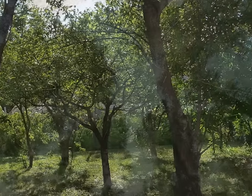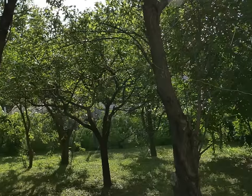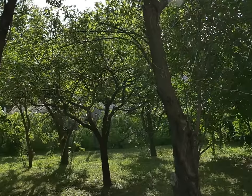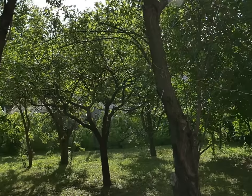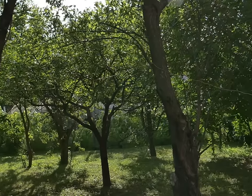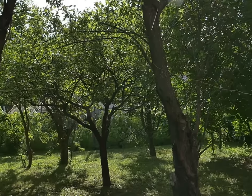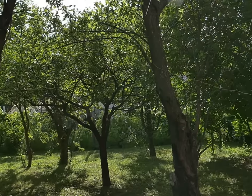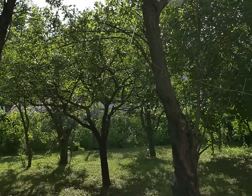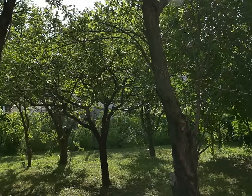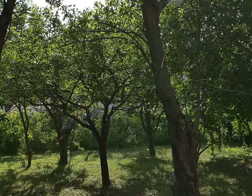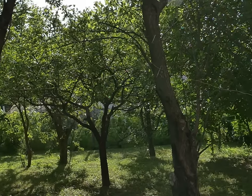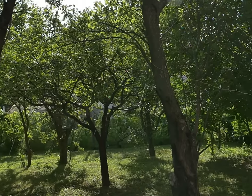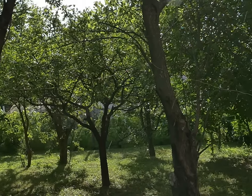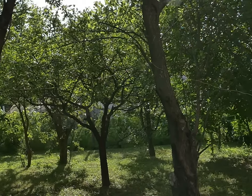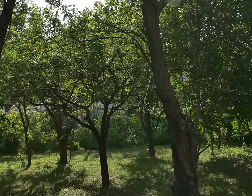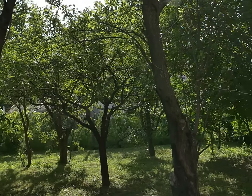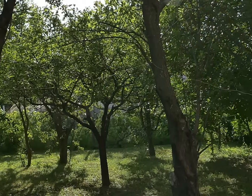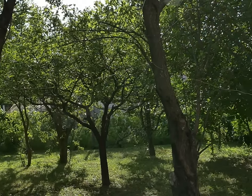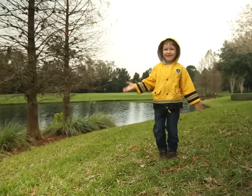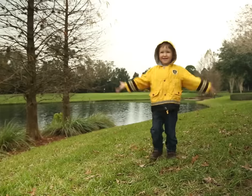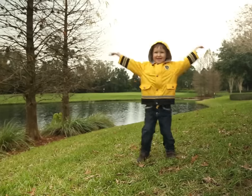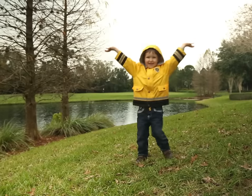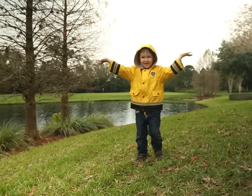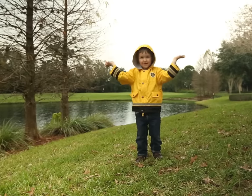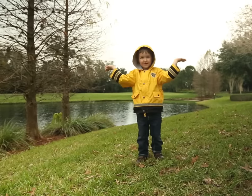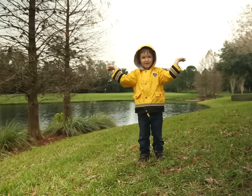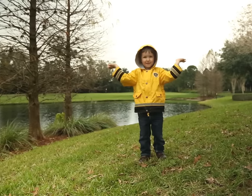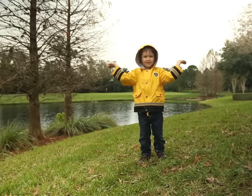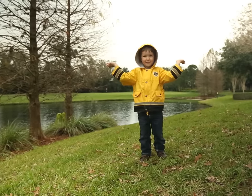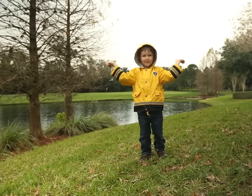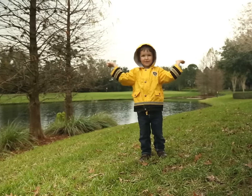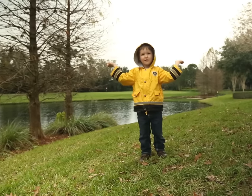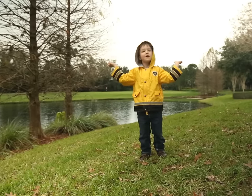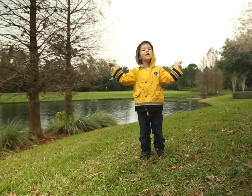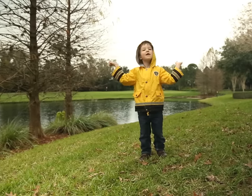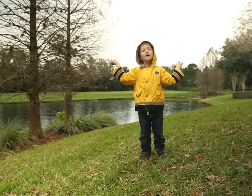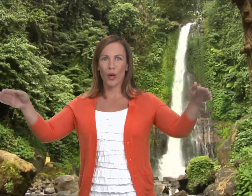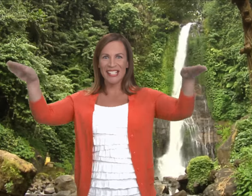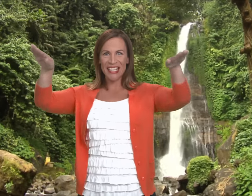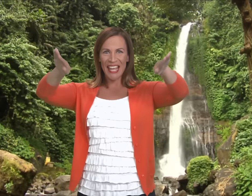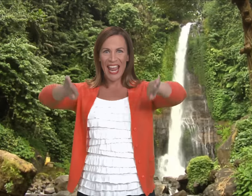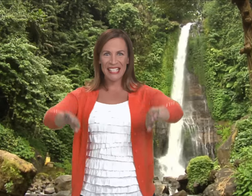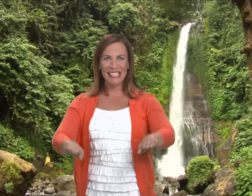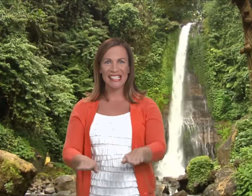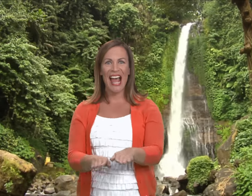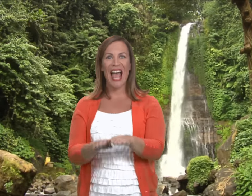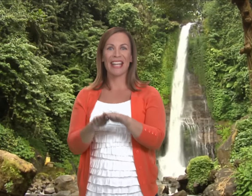watching over time The rains will come and waterfalls Will grace the canyon side